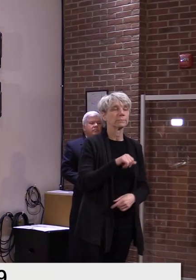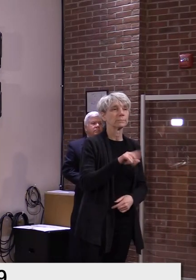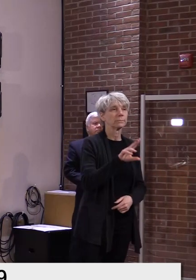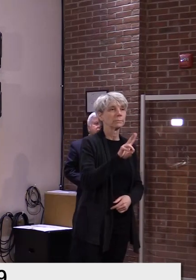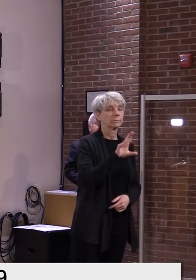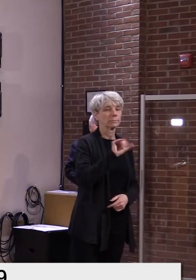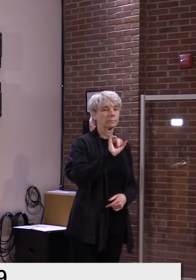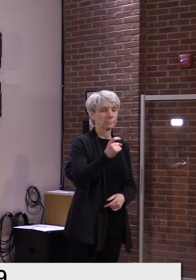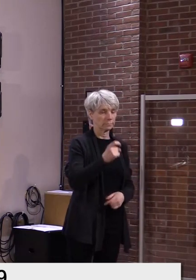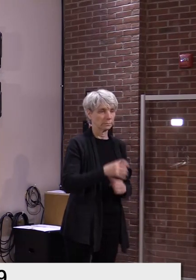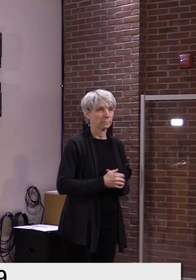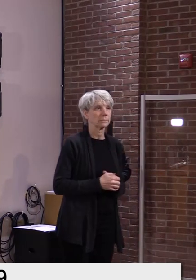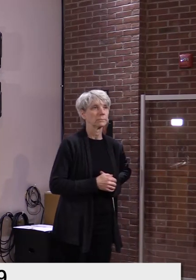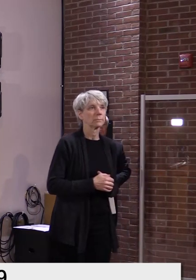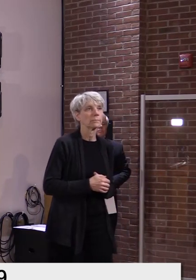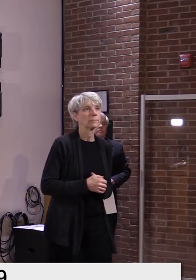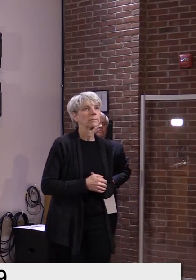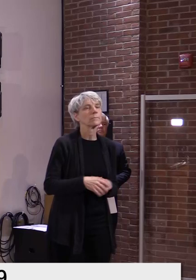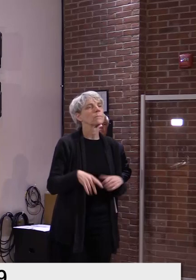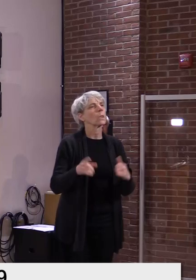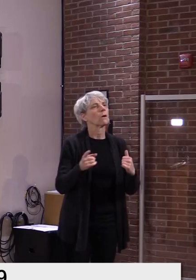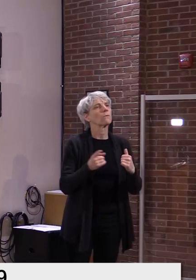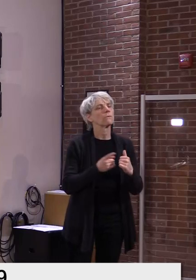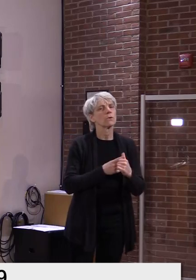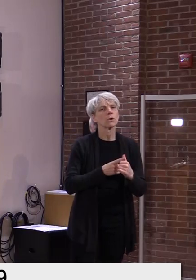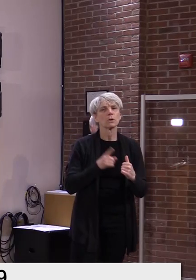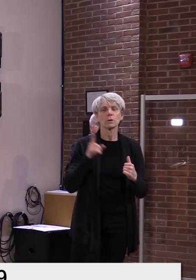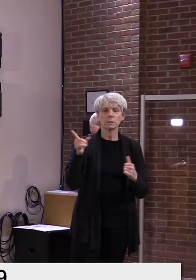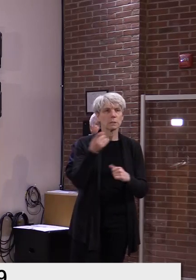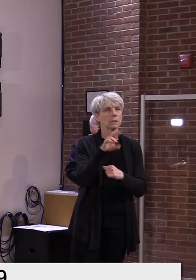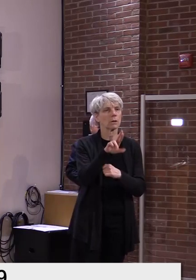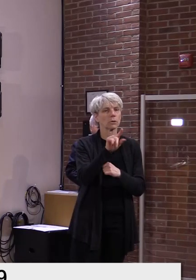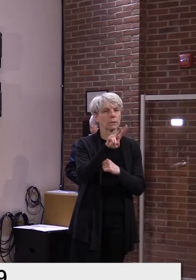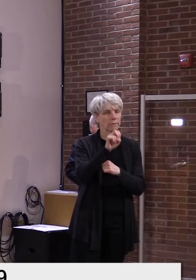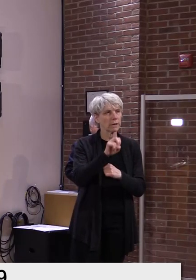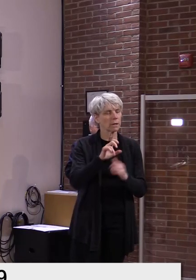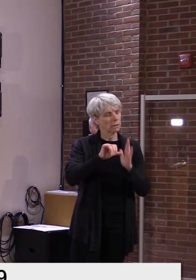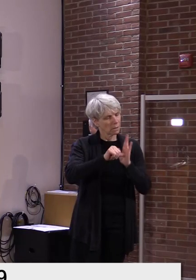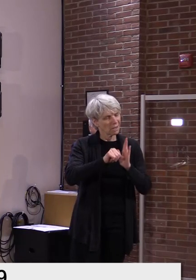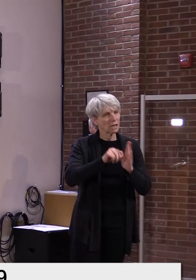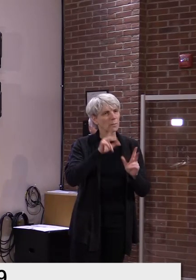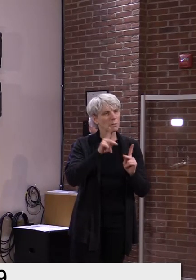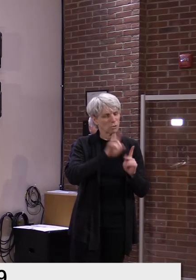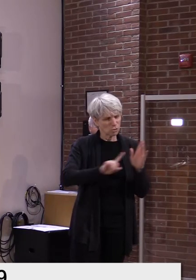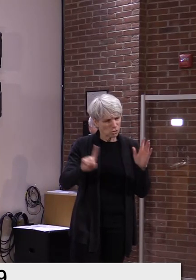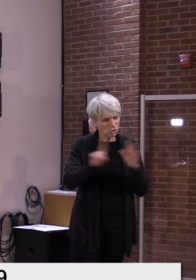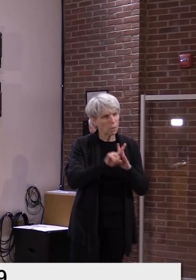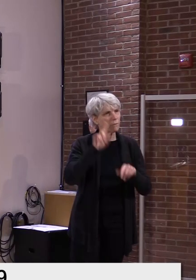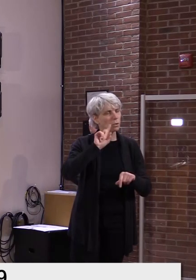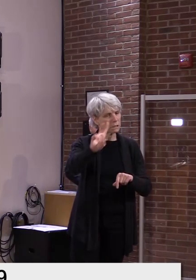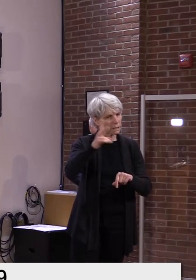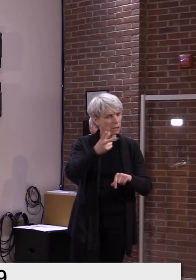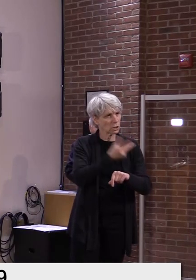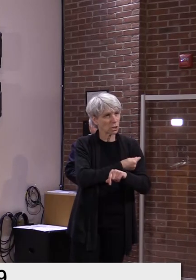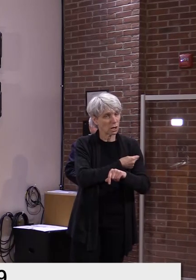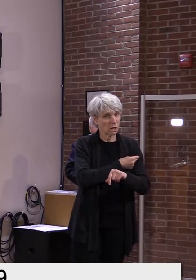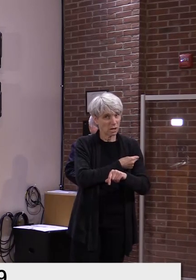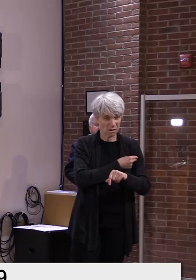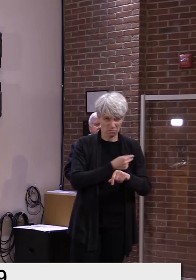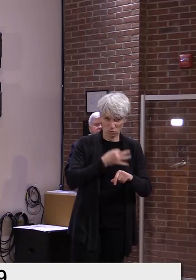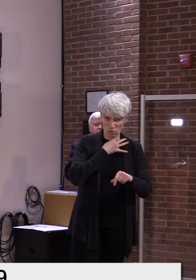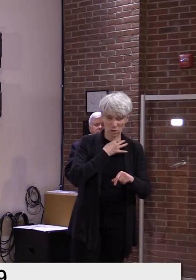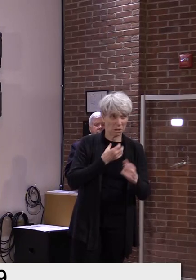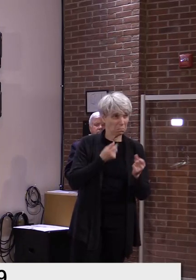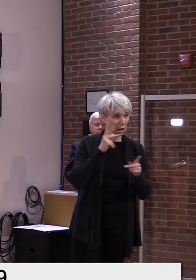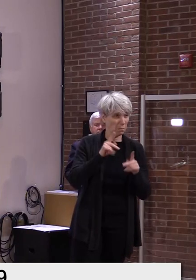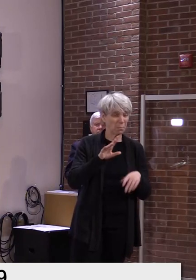Levine, you mentioned, you know, stressing that people need to show up for their second shots. How many people aren't showing up?